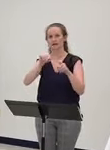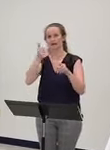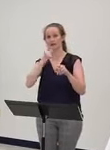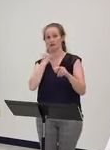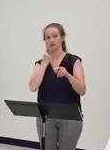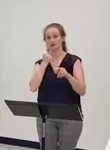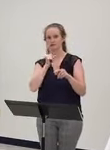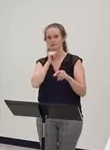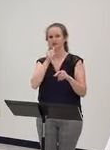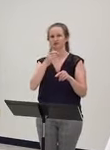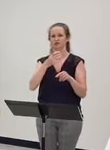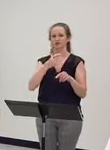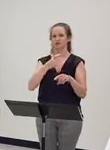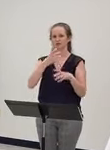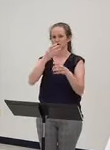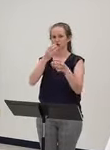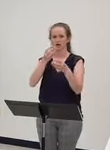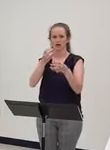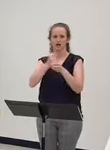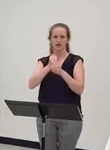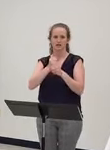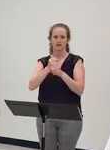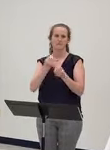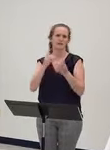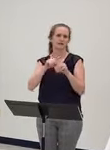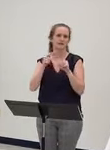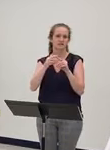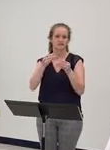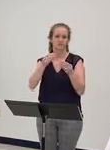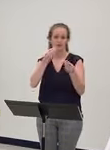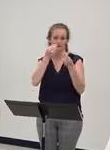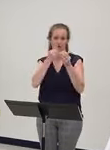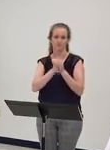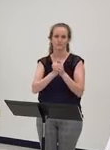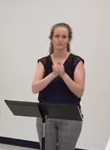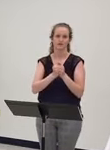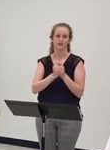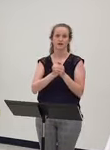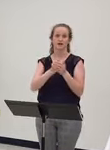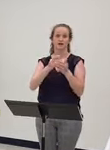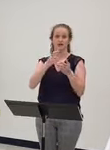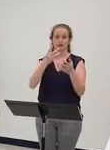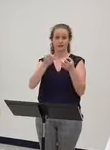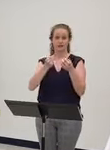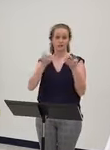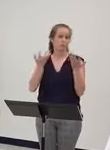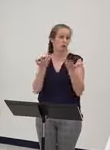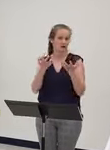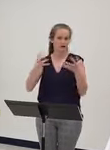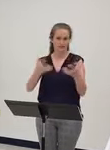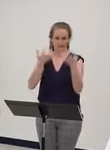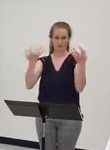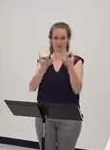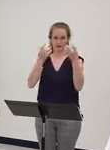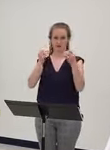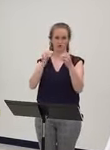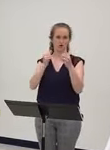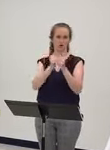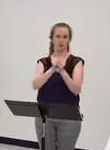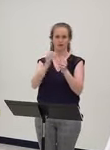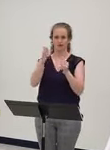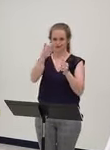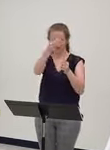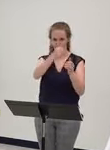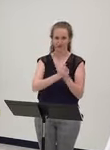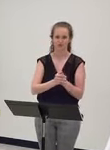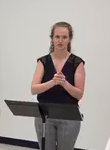much. He basically got what he ate every night, which was a salad with a piece of fish on top. And you know, when you go to order that, it has